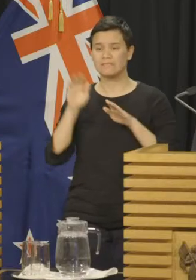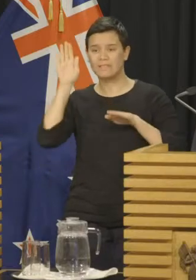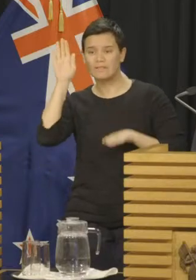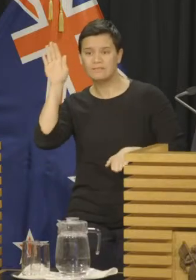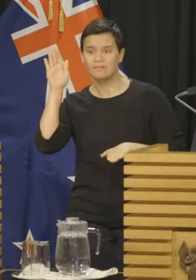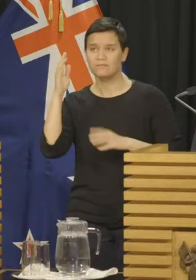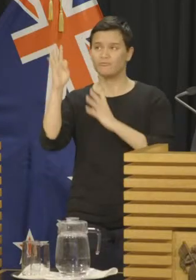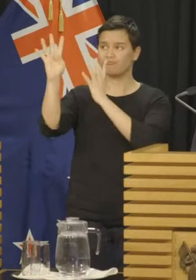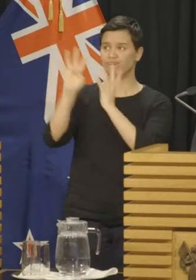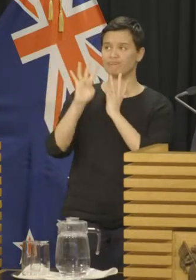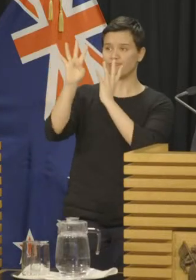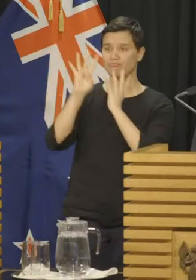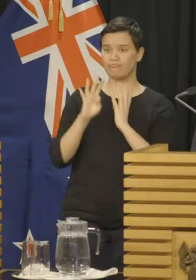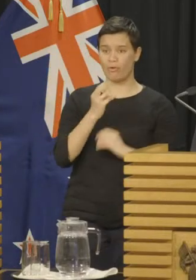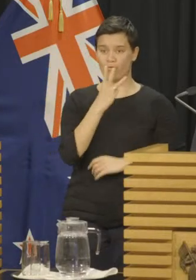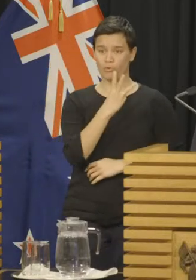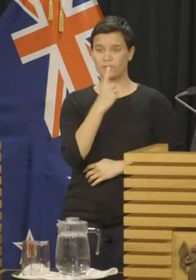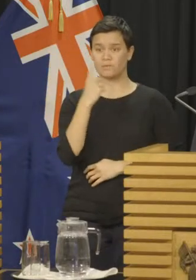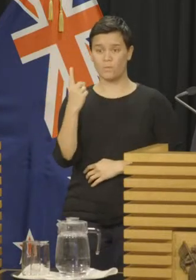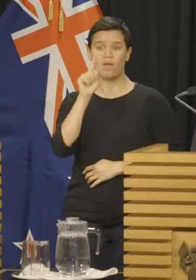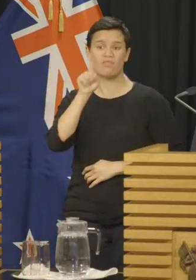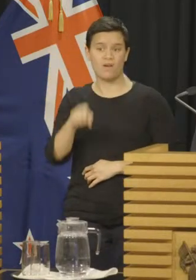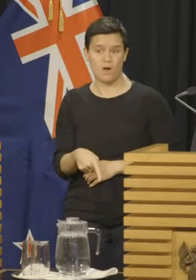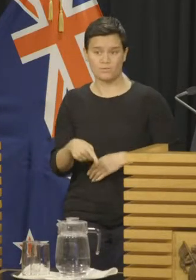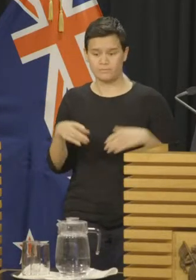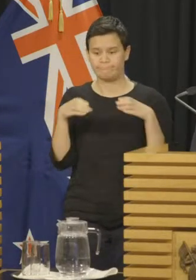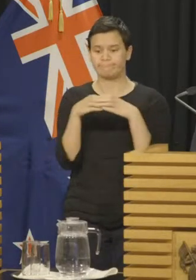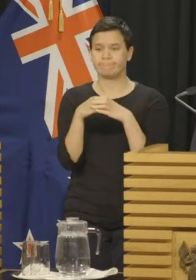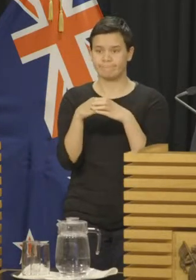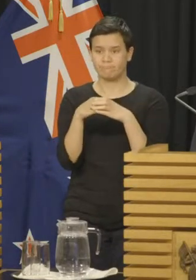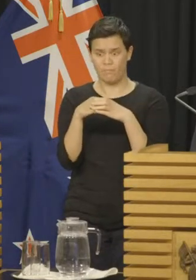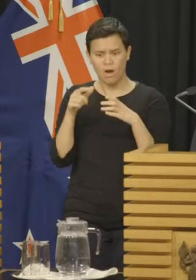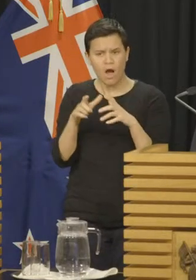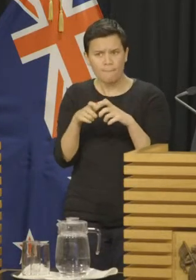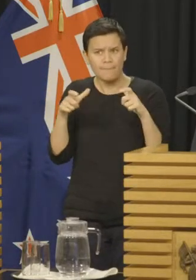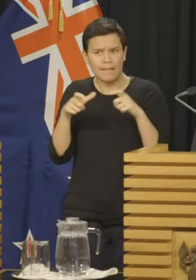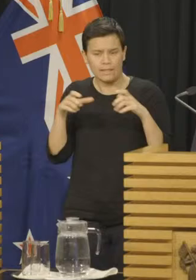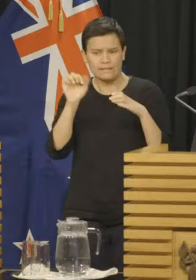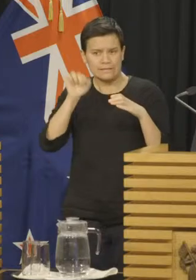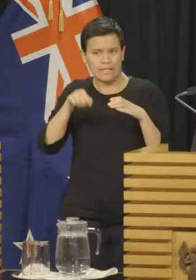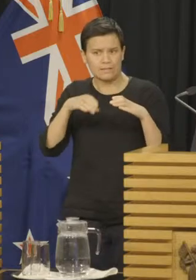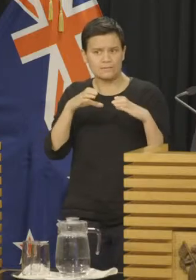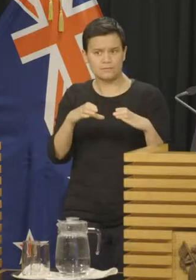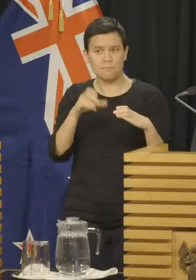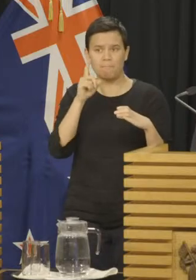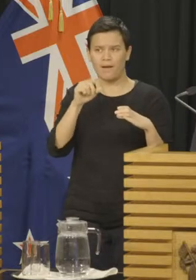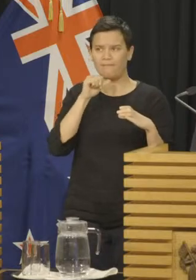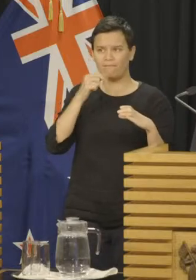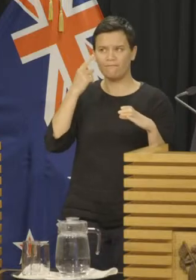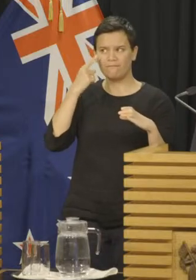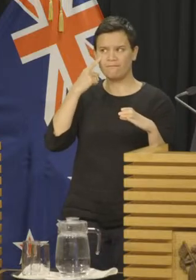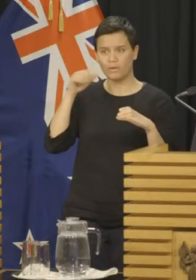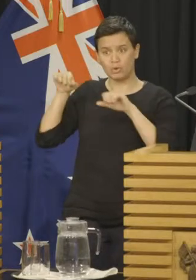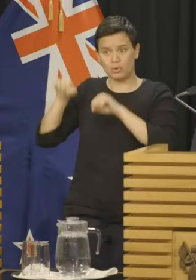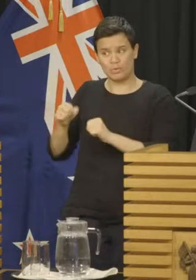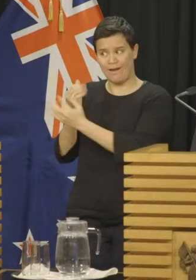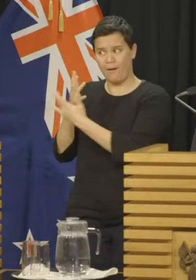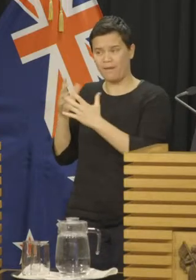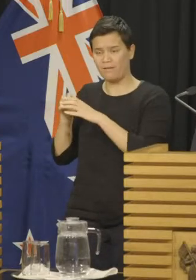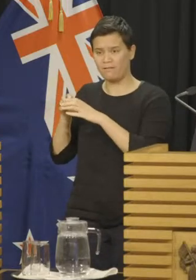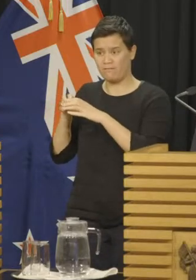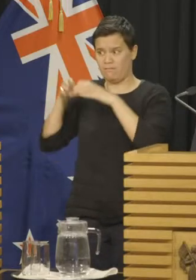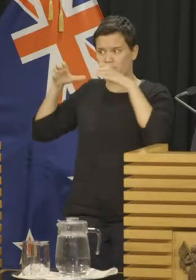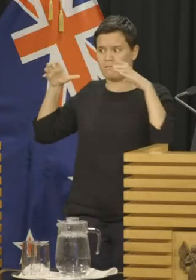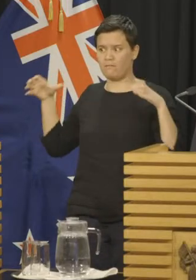still a large number to have successfully moved through quarantine. We don't want to sacrifice, though, our response at the border by scaling up